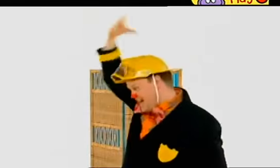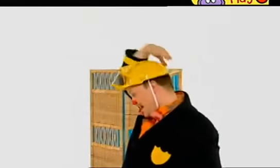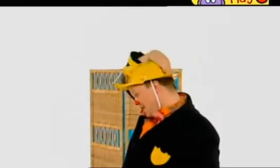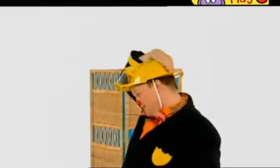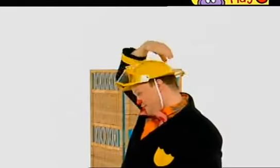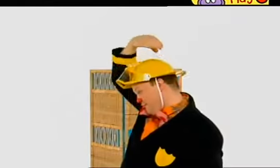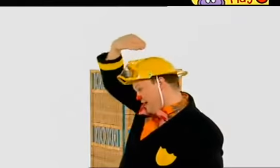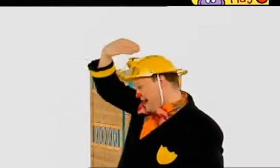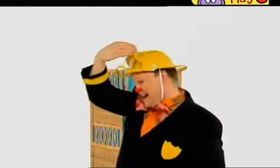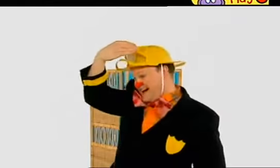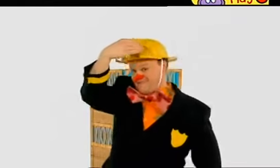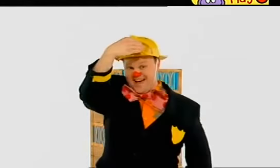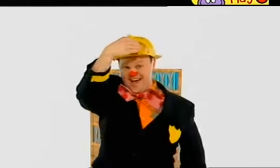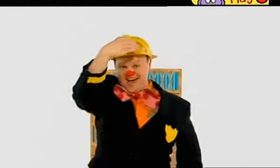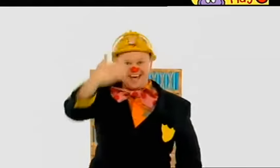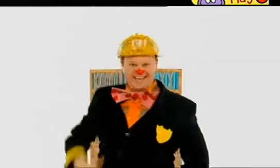a fireman.